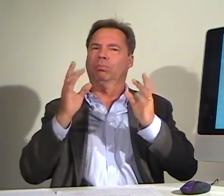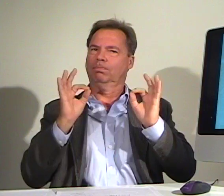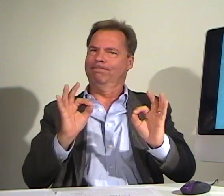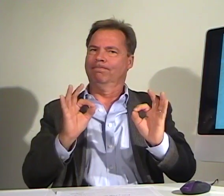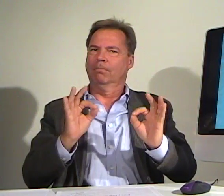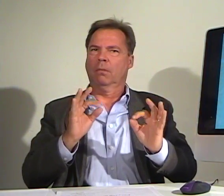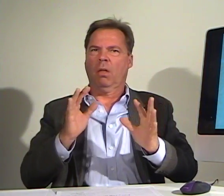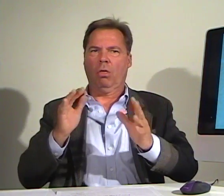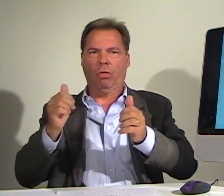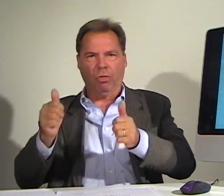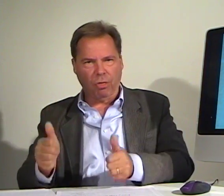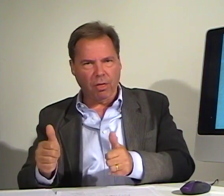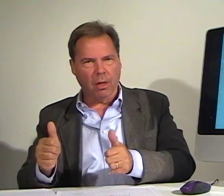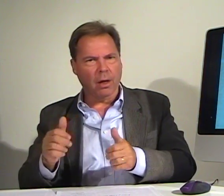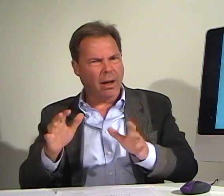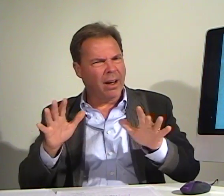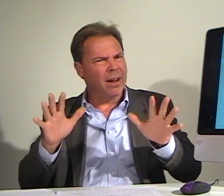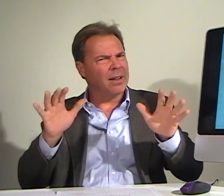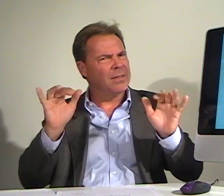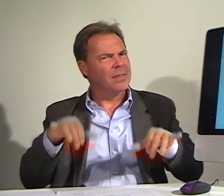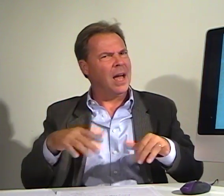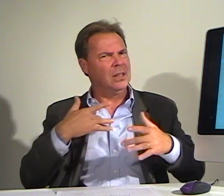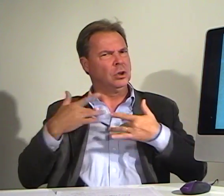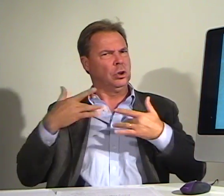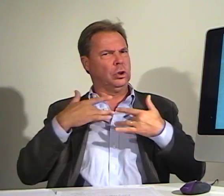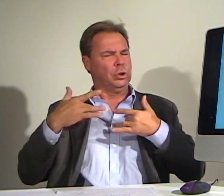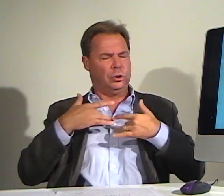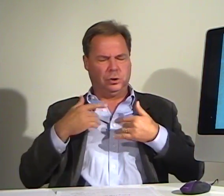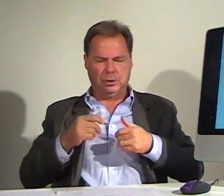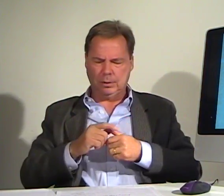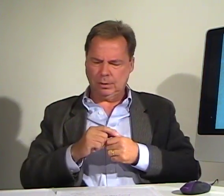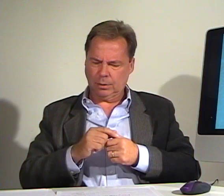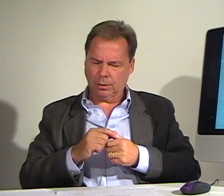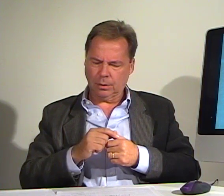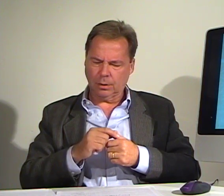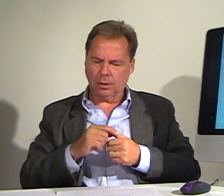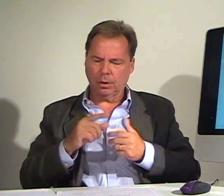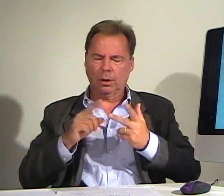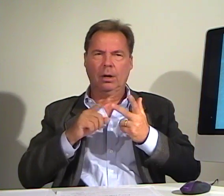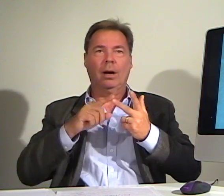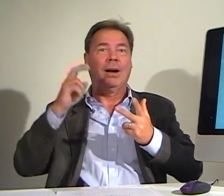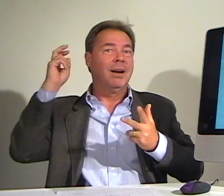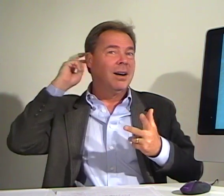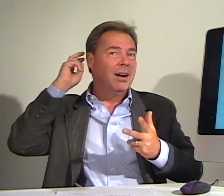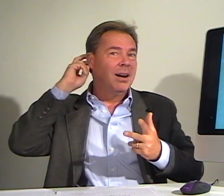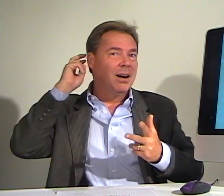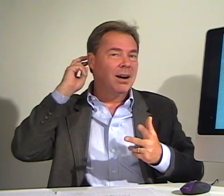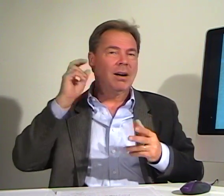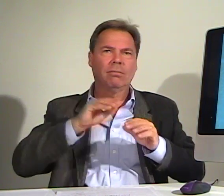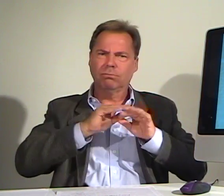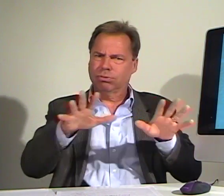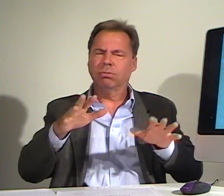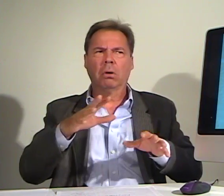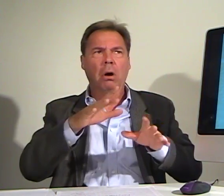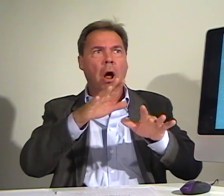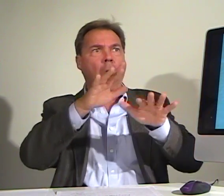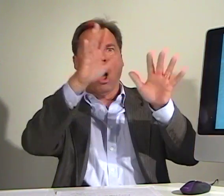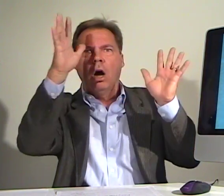attend schools for the deaf, and they'd be able to socialize and continue with their sign language use. Now, with